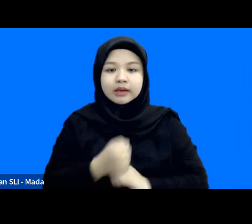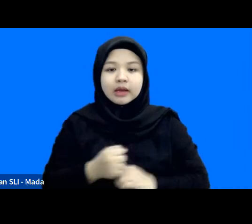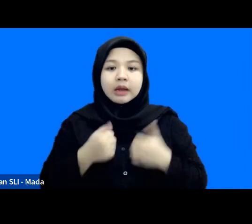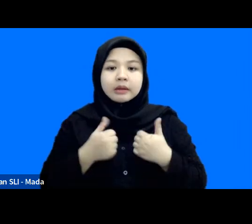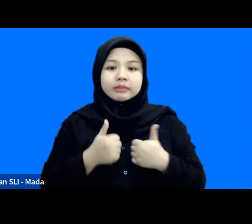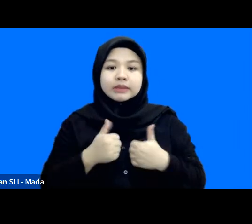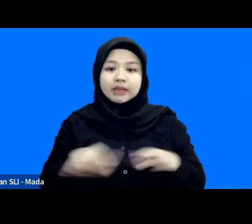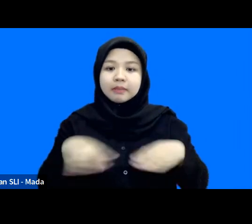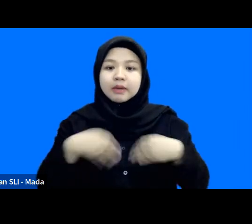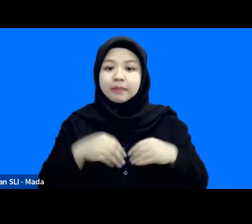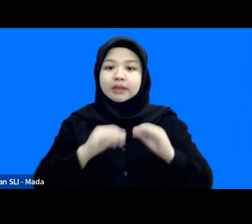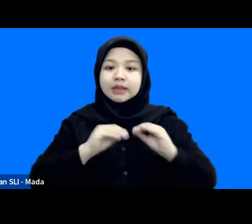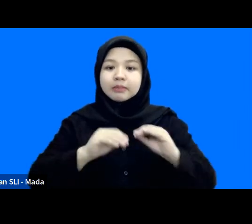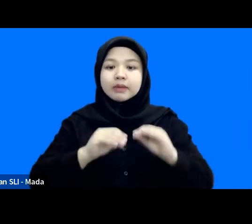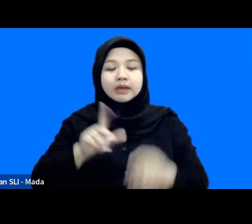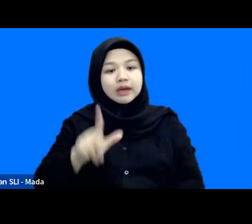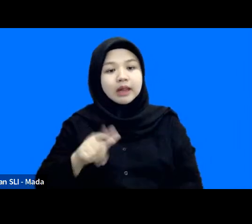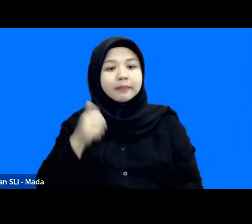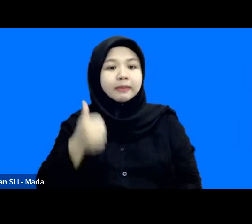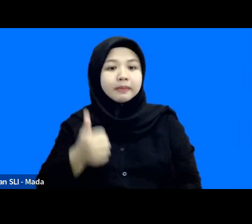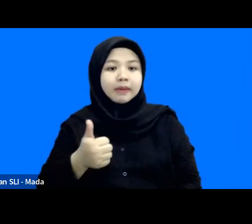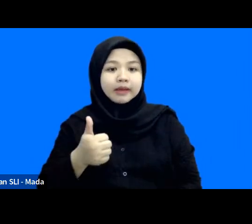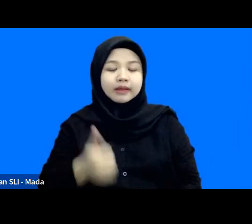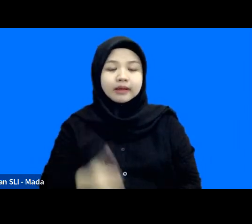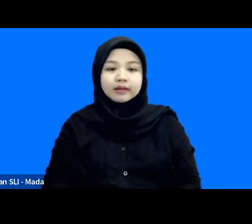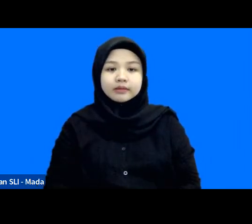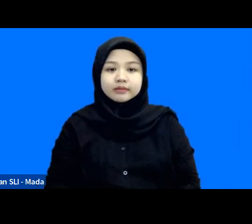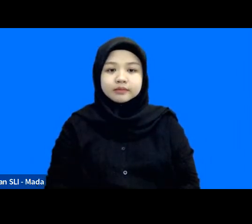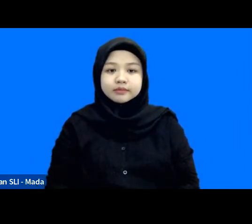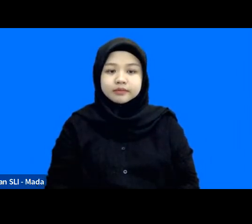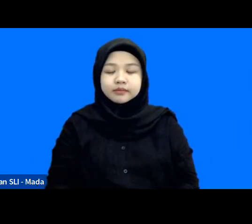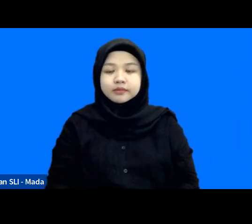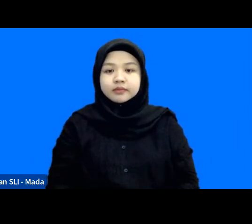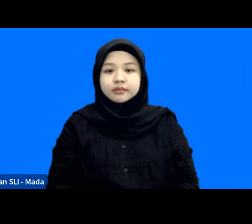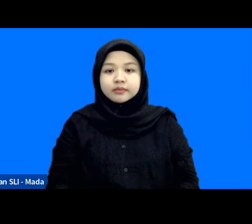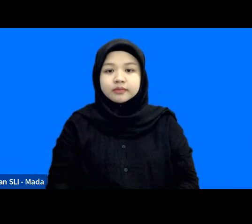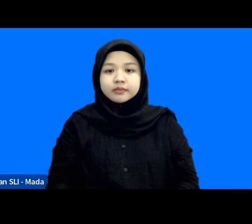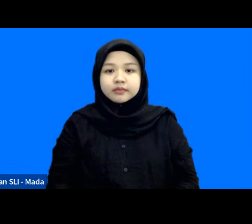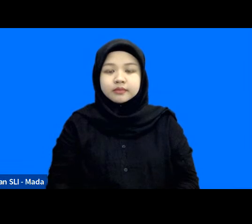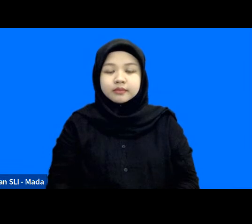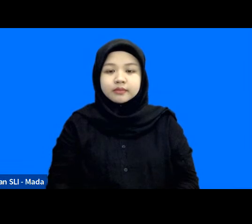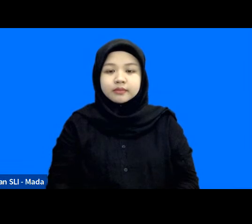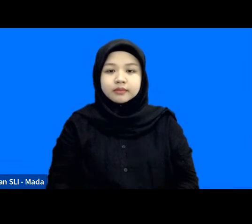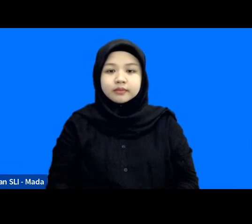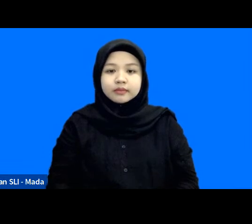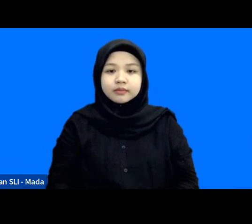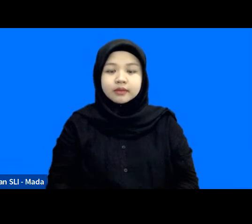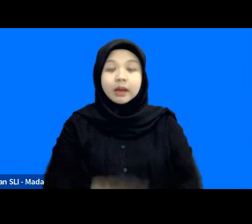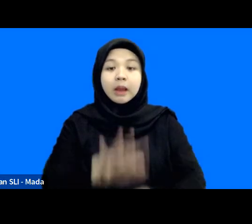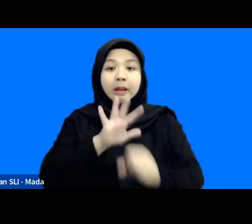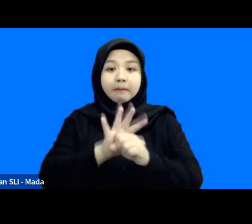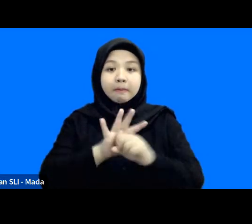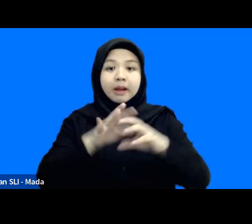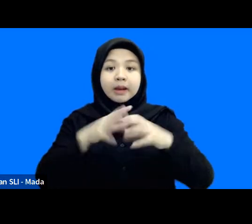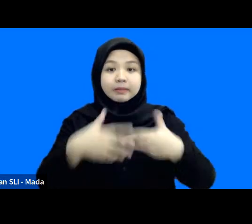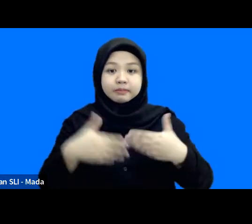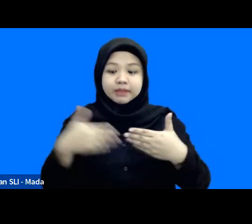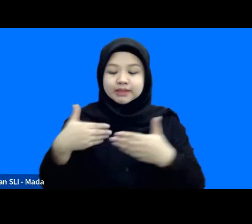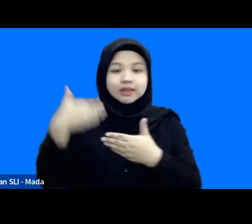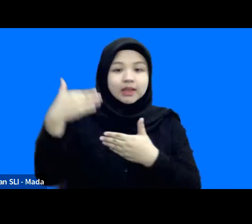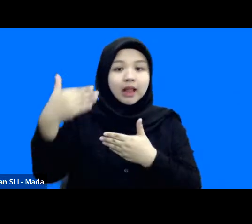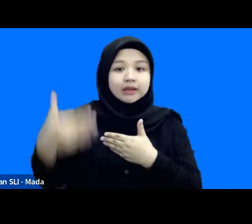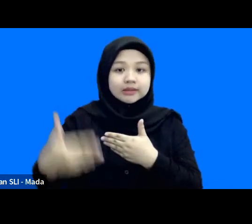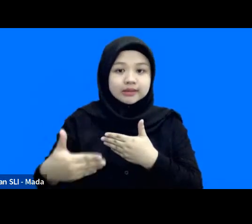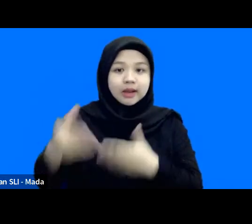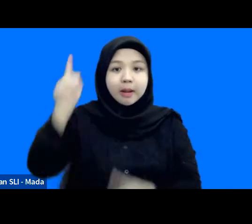post COVID-19. The Minister of Education, Culture, Research and Technology of the Republic of Indonesia believes that the needs of the world